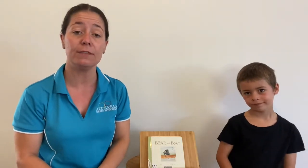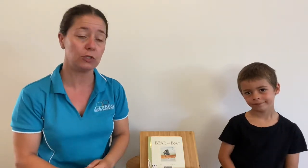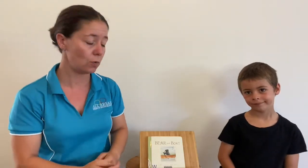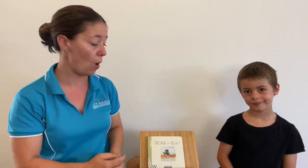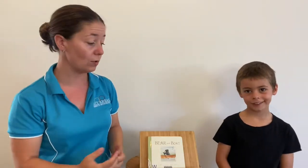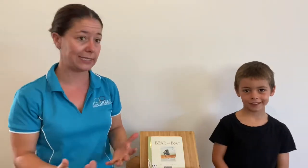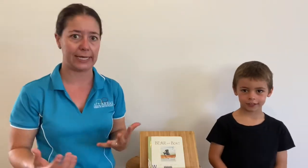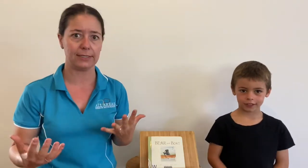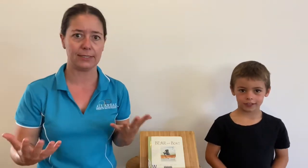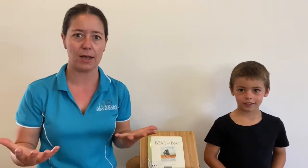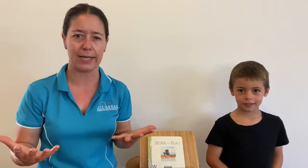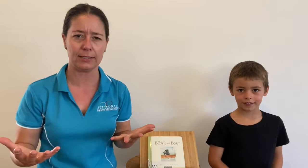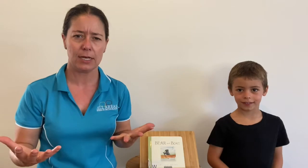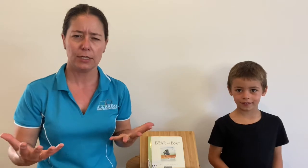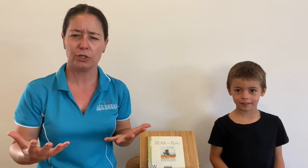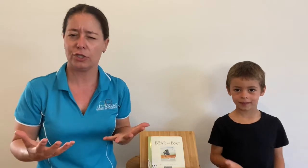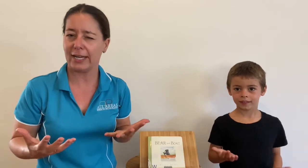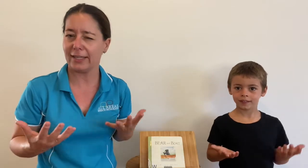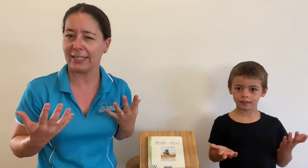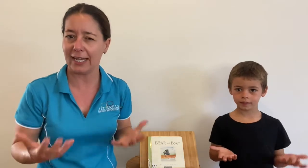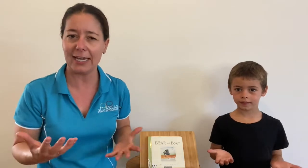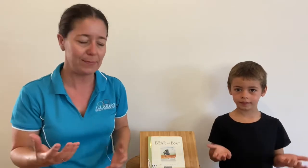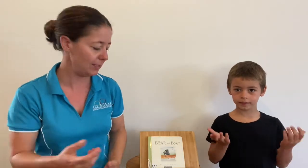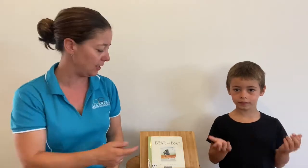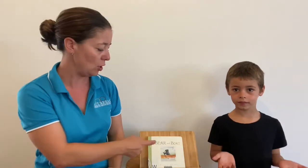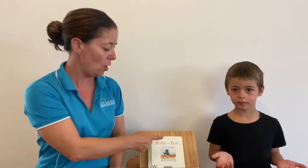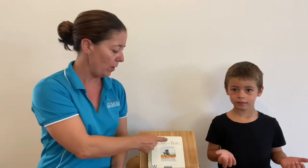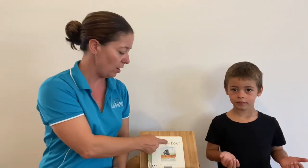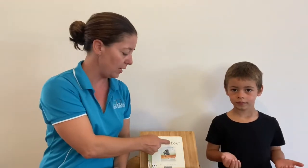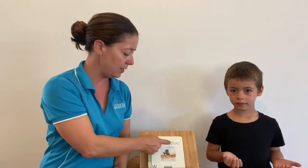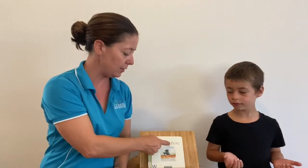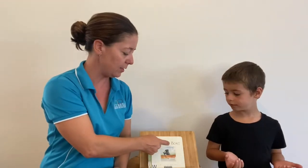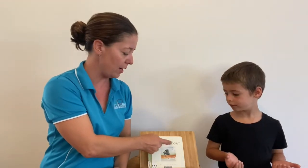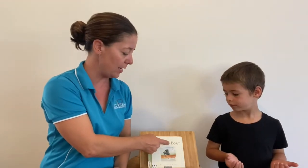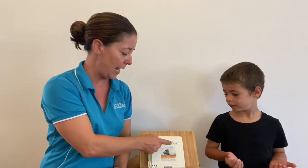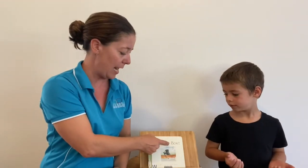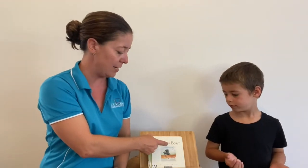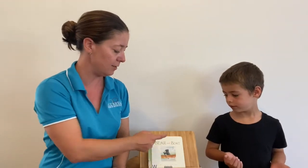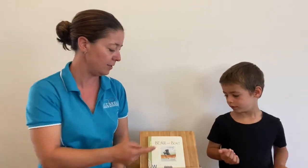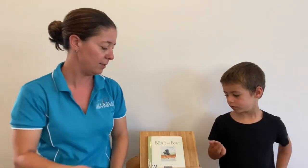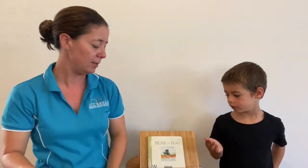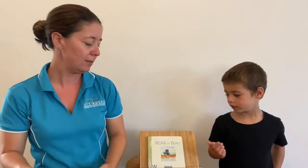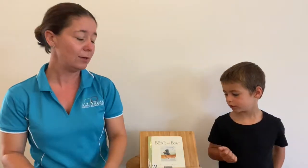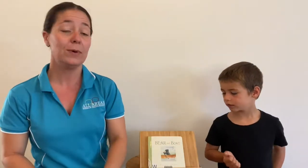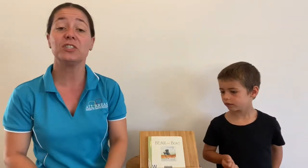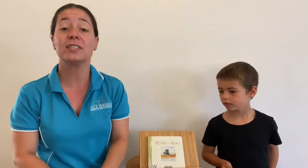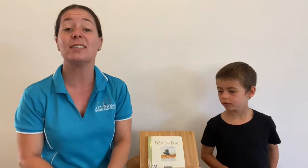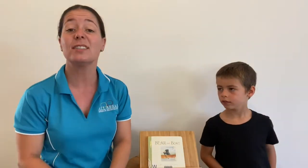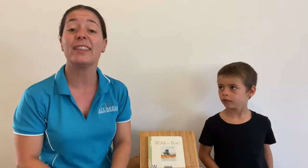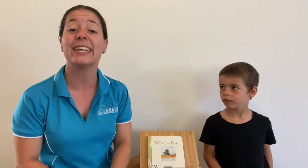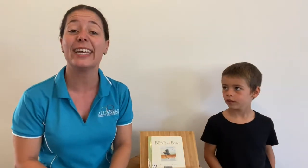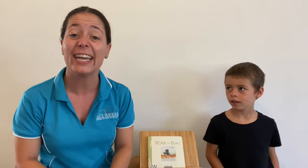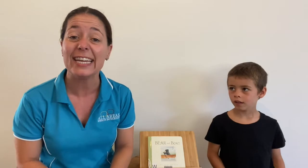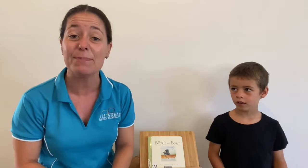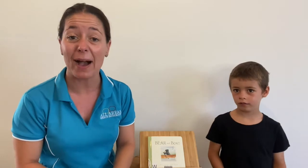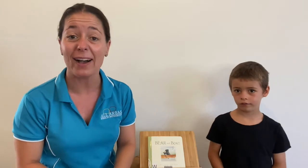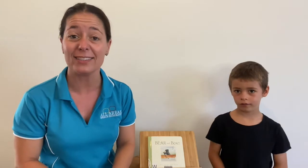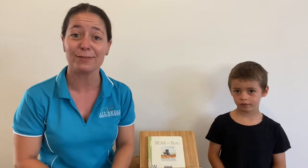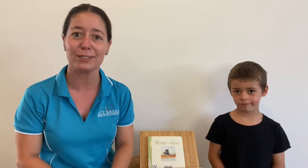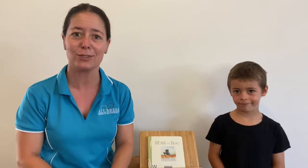individual Auslan signs to share the key message. We don't need to sign end. We're just going to sign the key parts of the